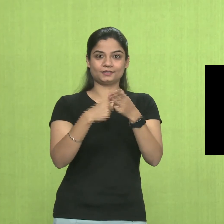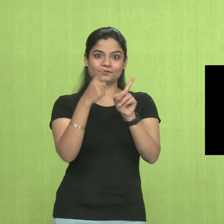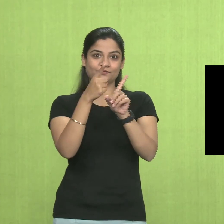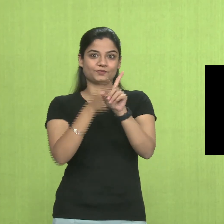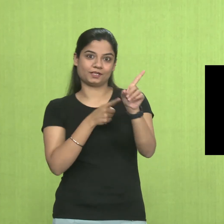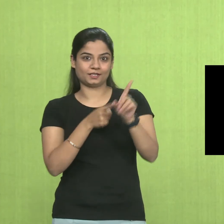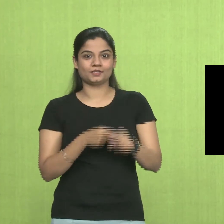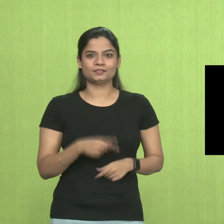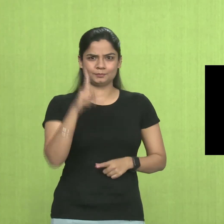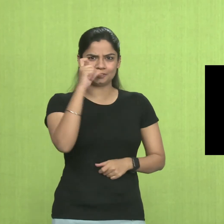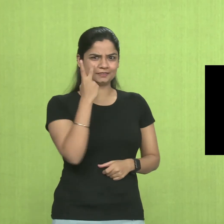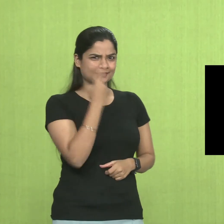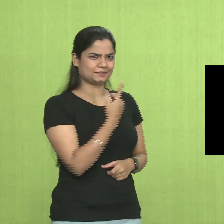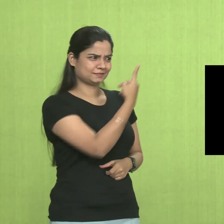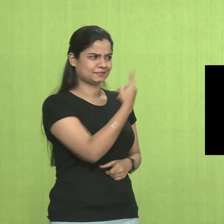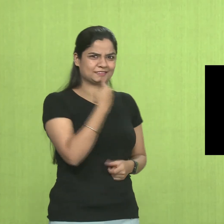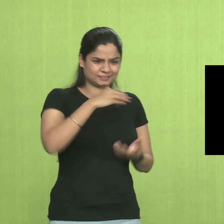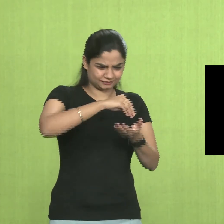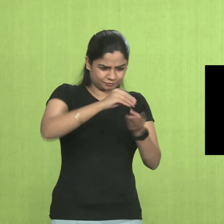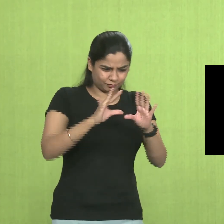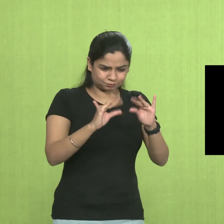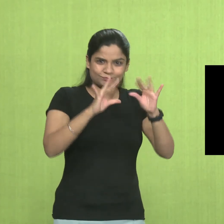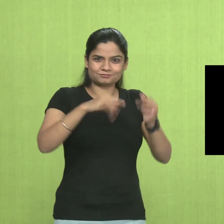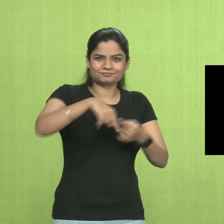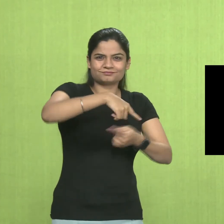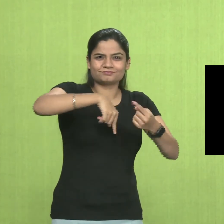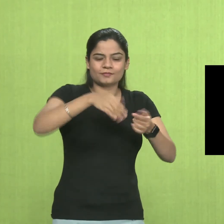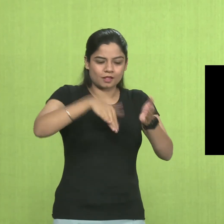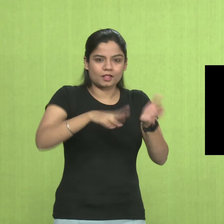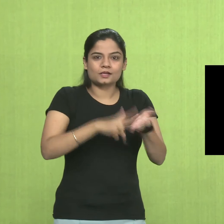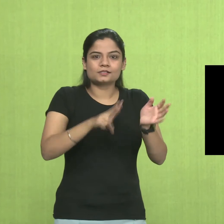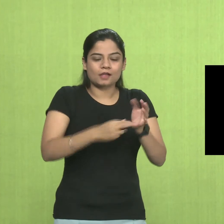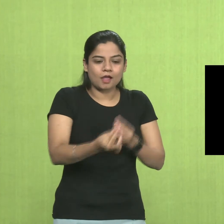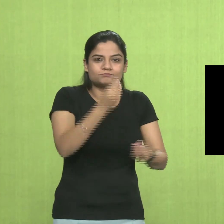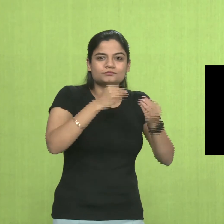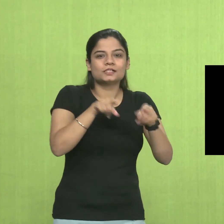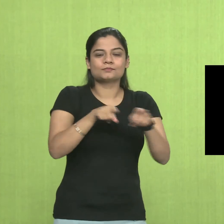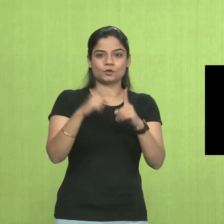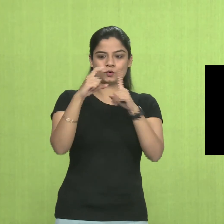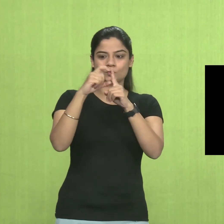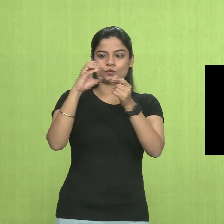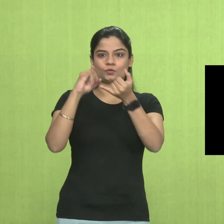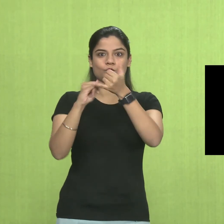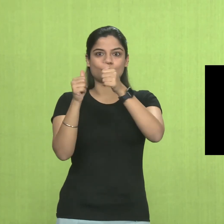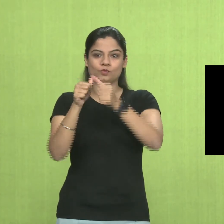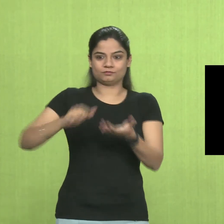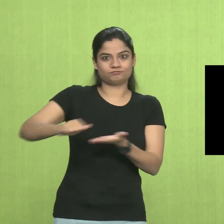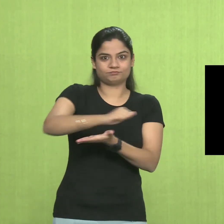something which is made of an Indian origin, made out of fruits and vegetables. You might have seen chutney with dosa, etc.